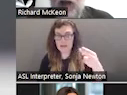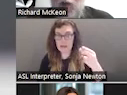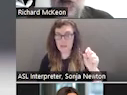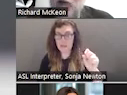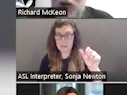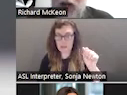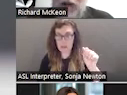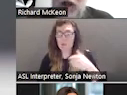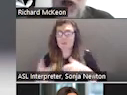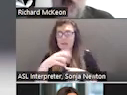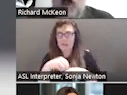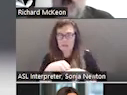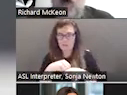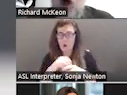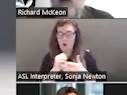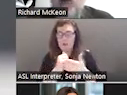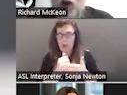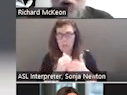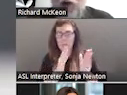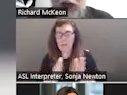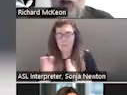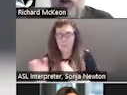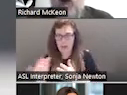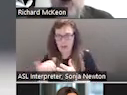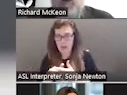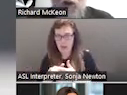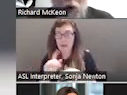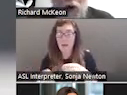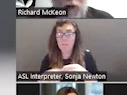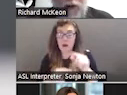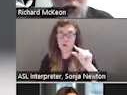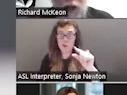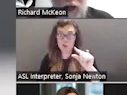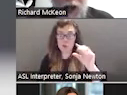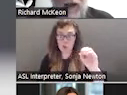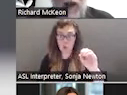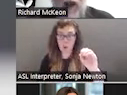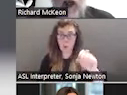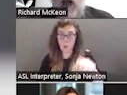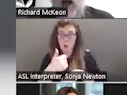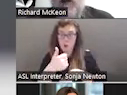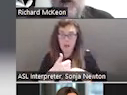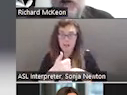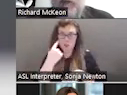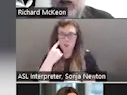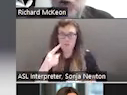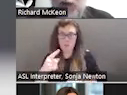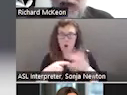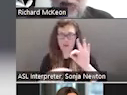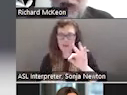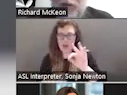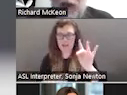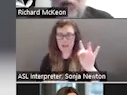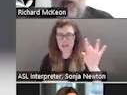in helping to plan on geolocation for 988. Many of you may